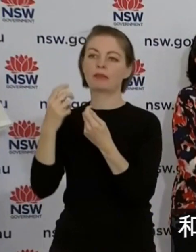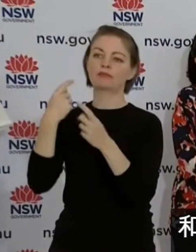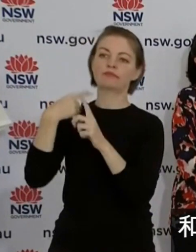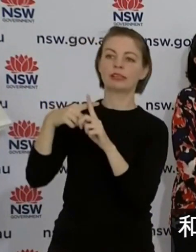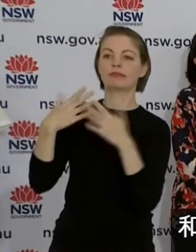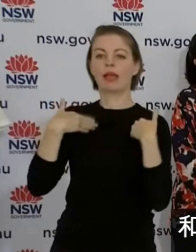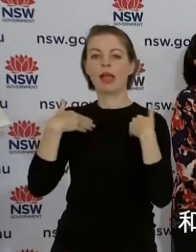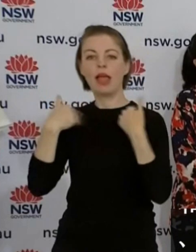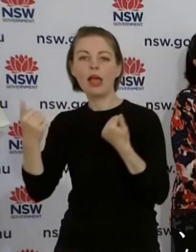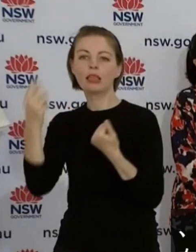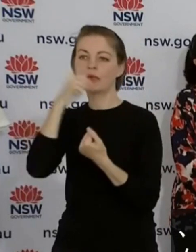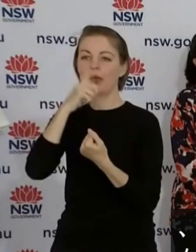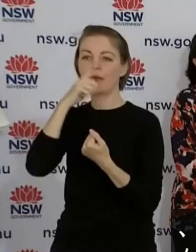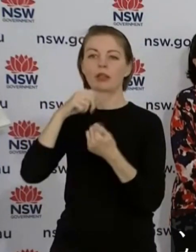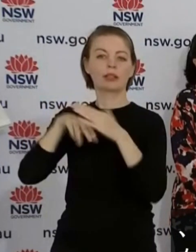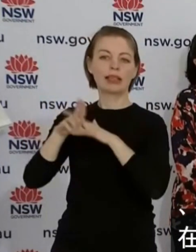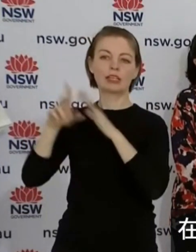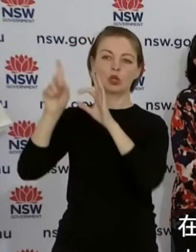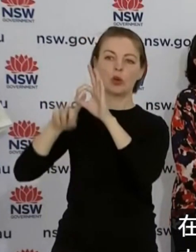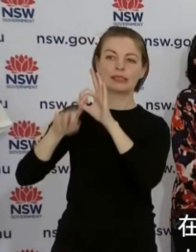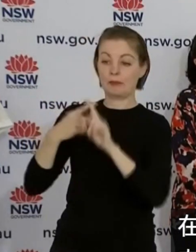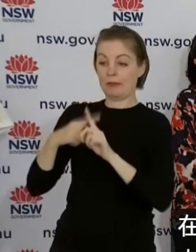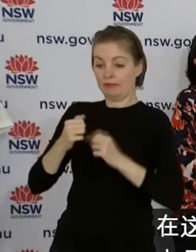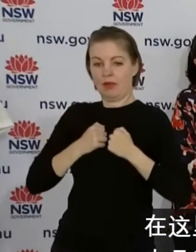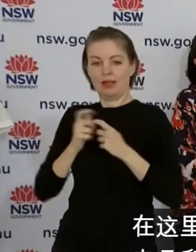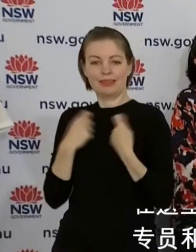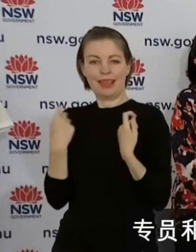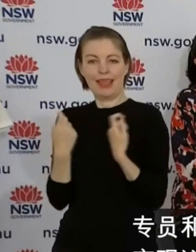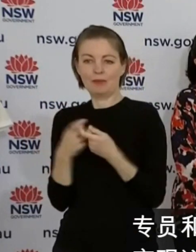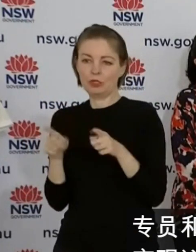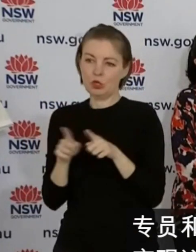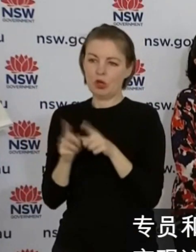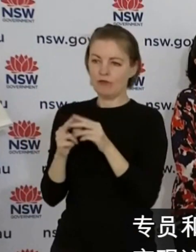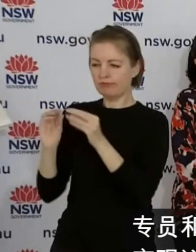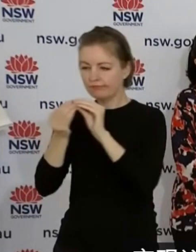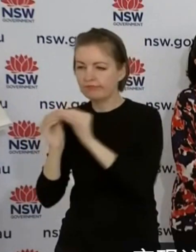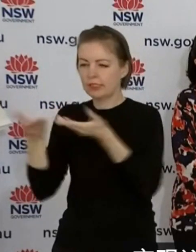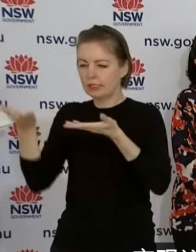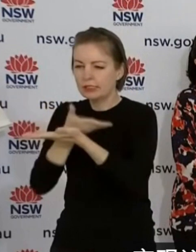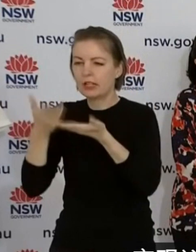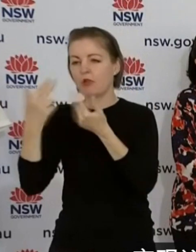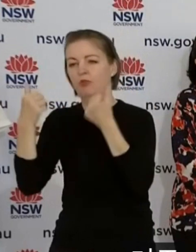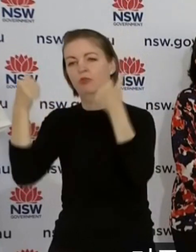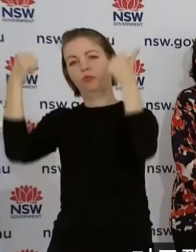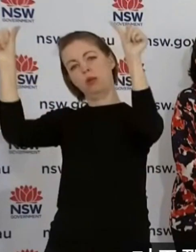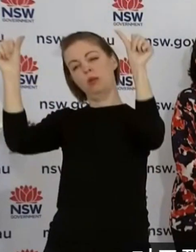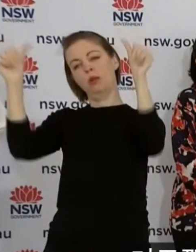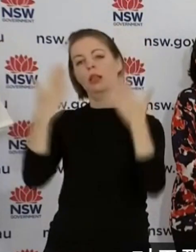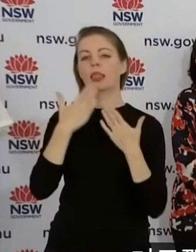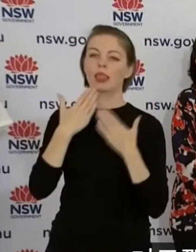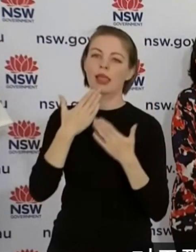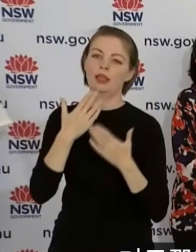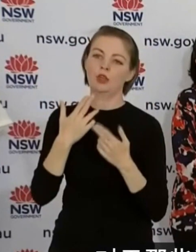officials, as well as to my team here with the Cross-Border Commissioner and our officials to achieve this. This really will make a difference for those communities that have done it